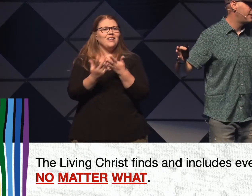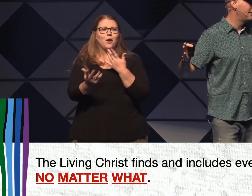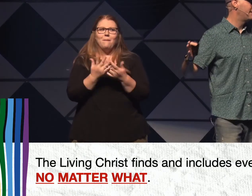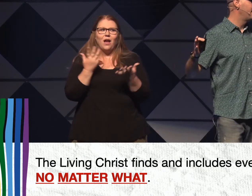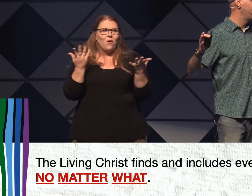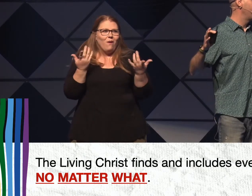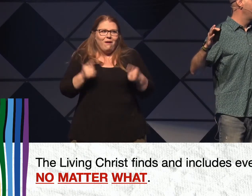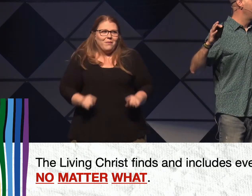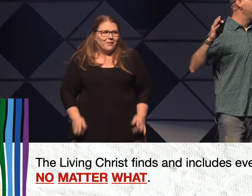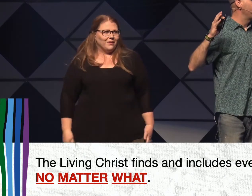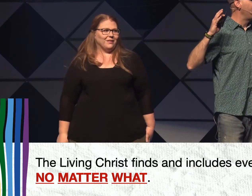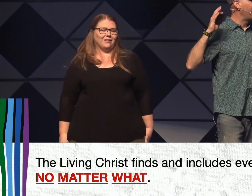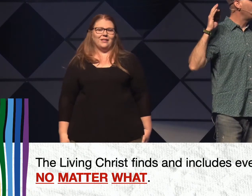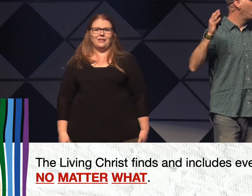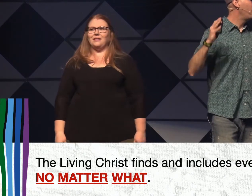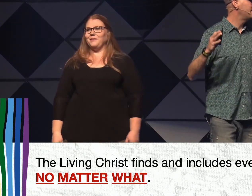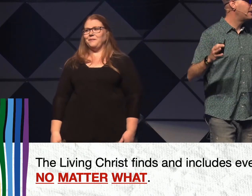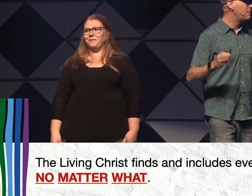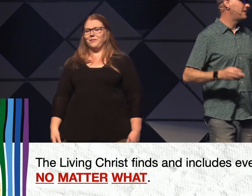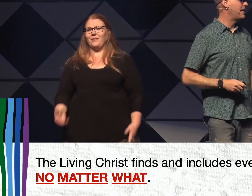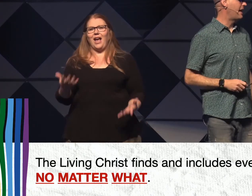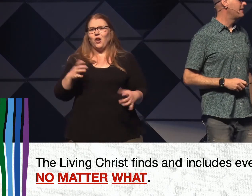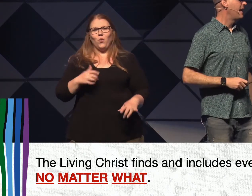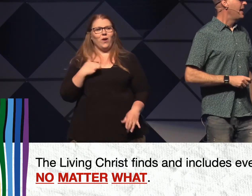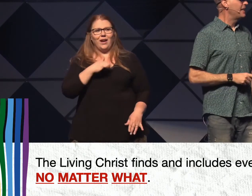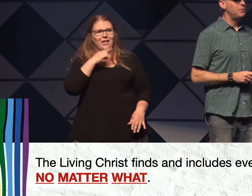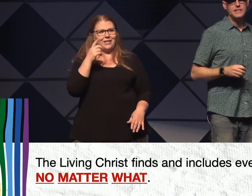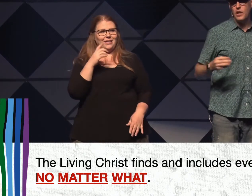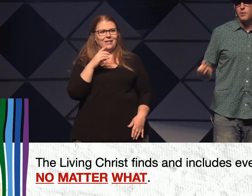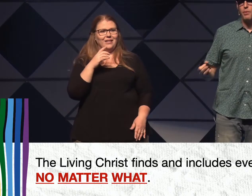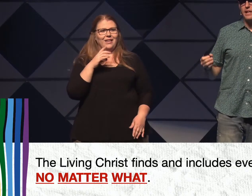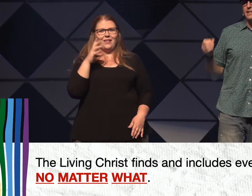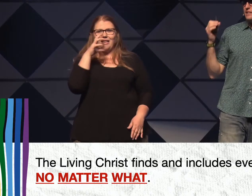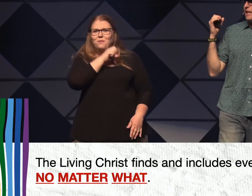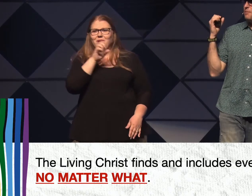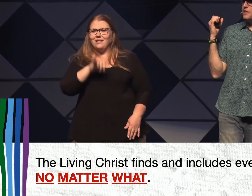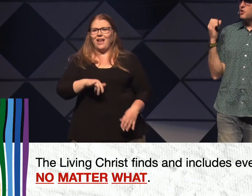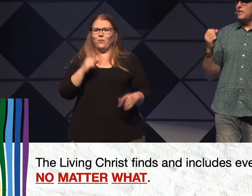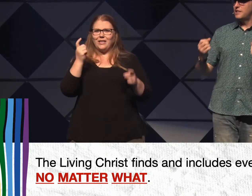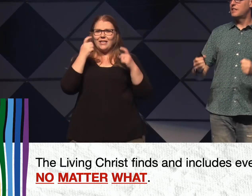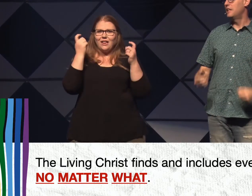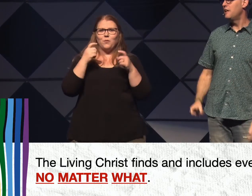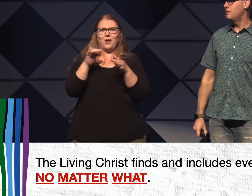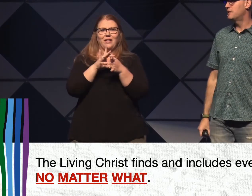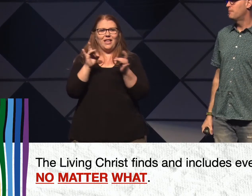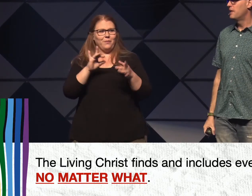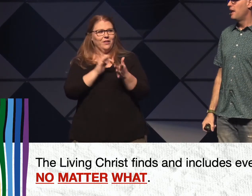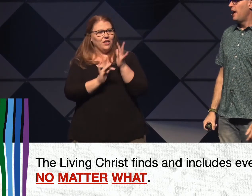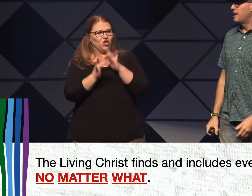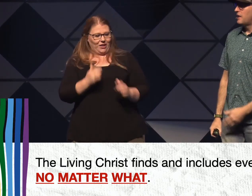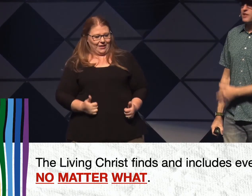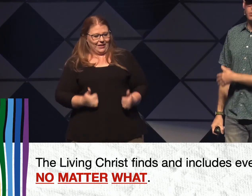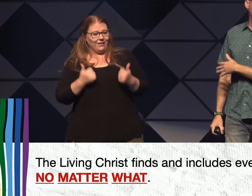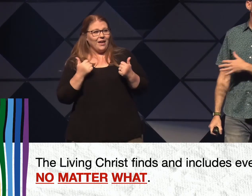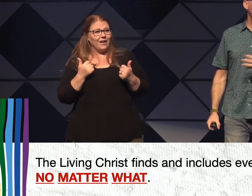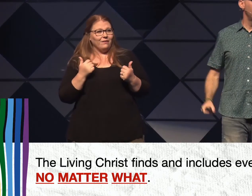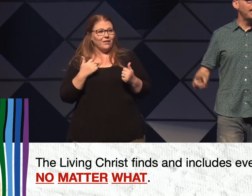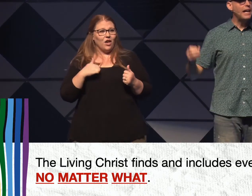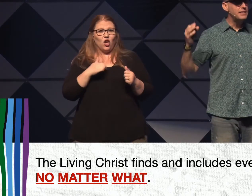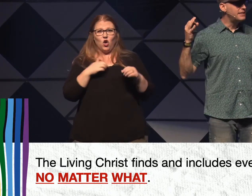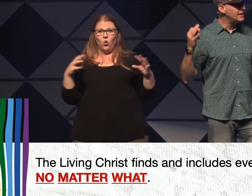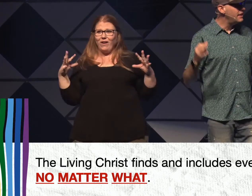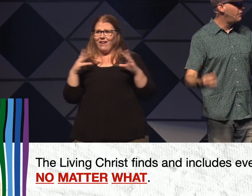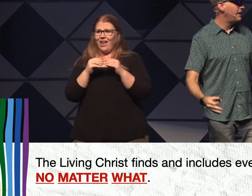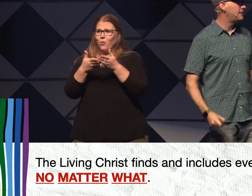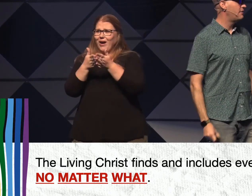what. And I don't want us to miss that. As we celebrate this statement that Jesus lives, as we gather and we